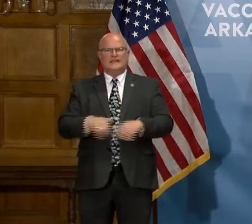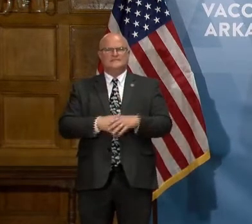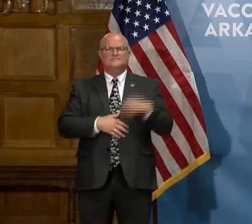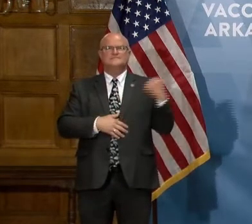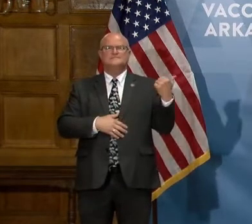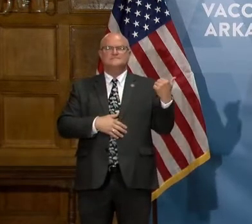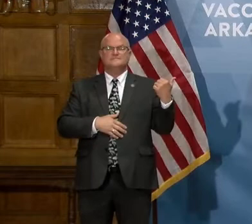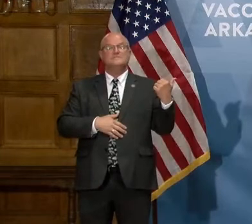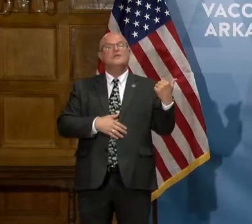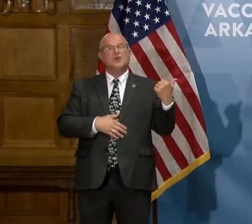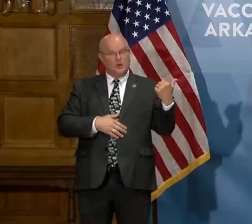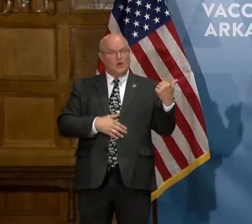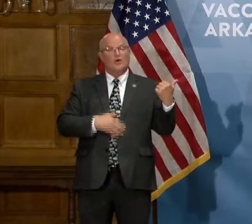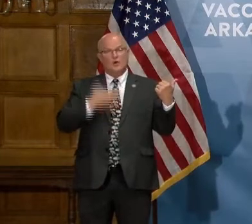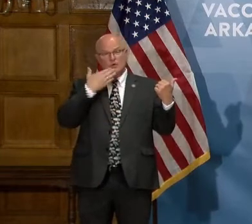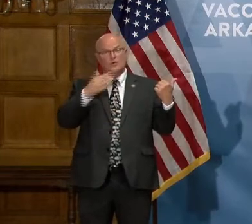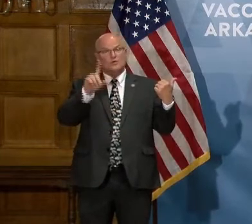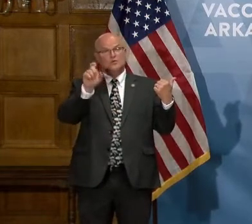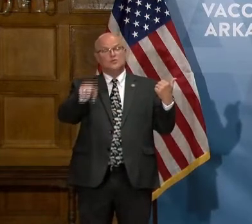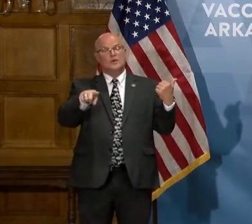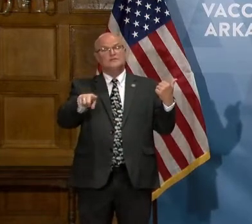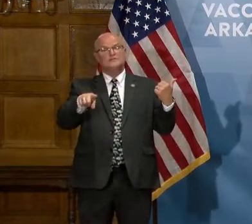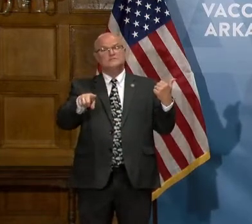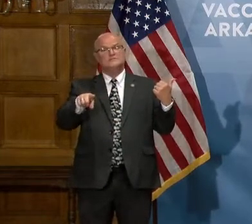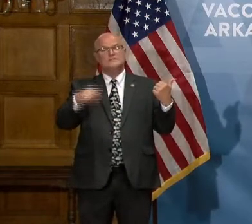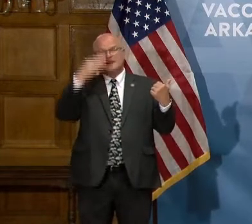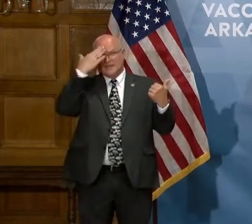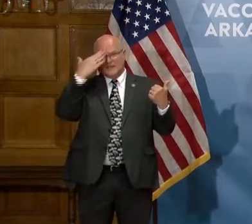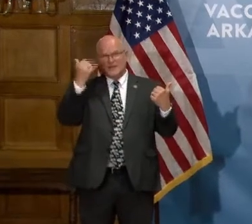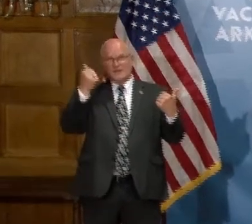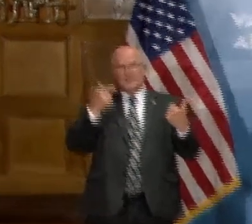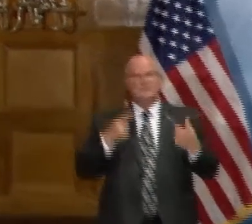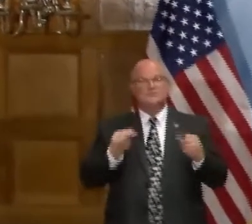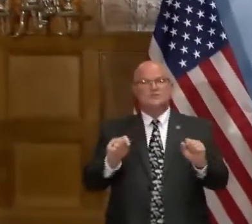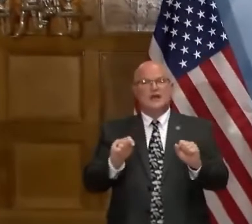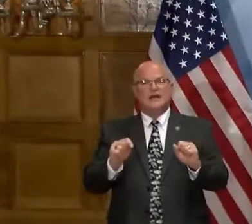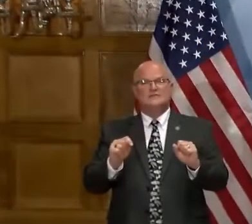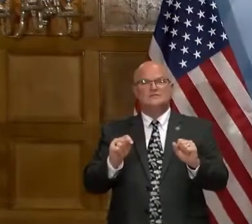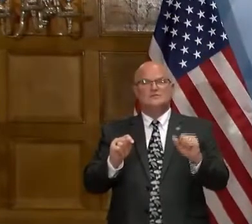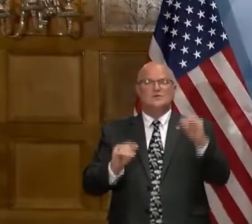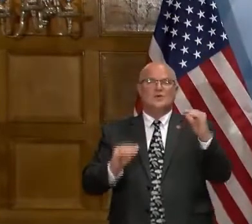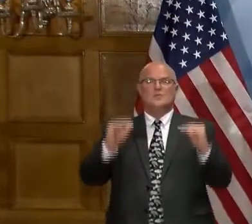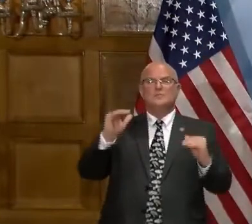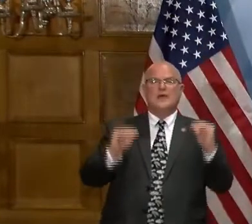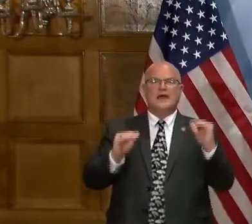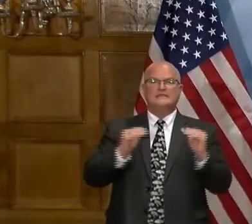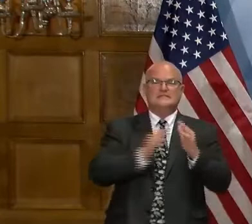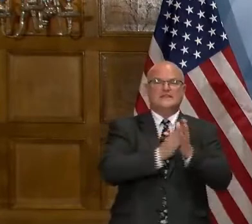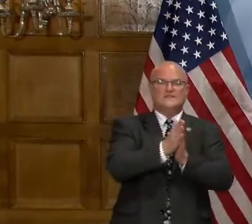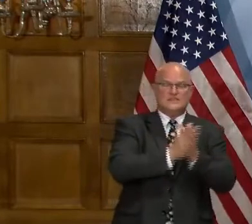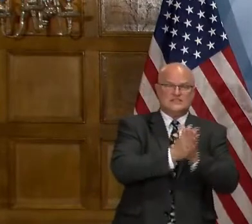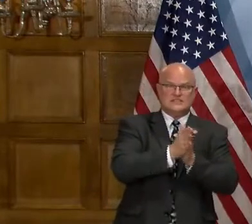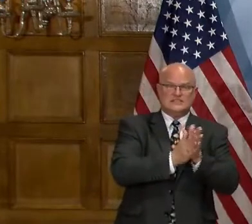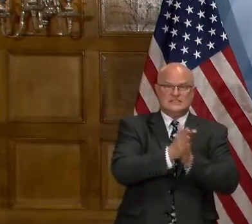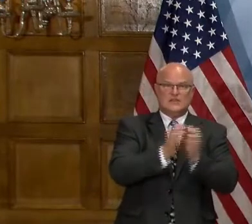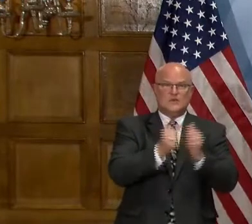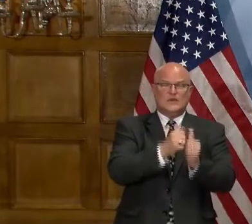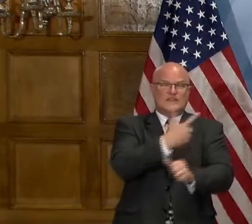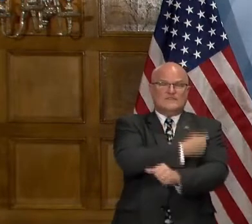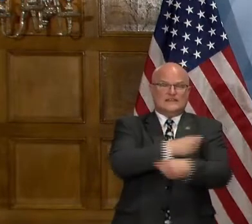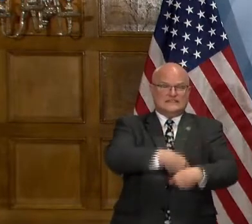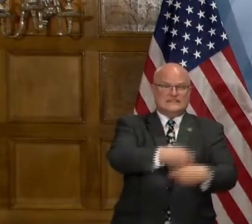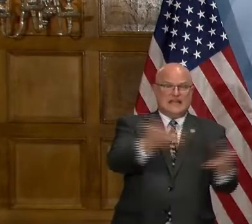That's really a great question because you're trying to balance efficiency in getting the vaccines